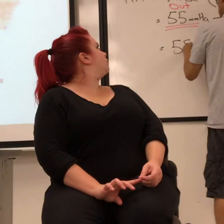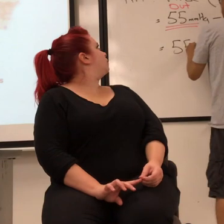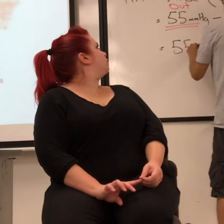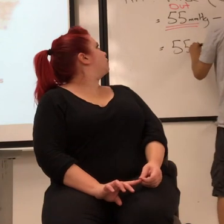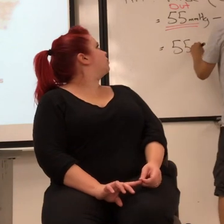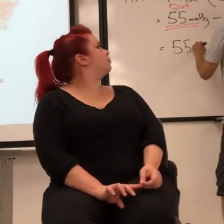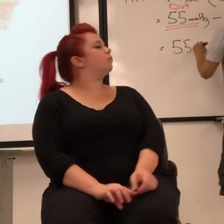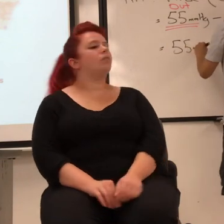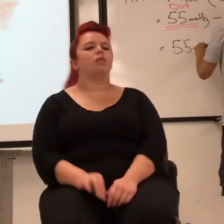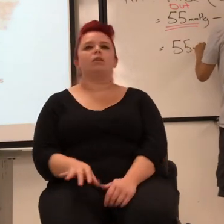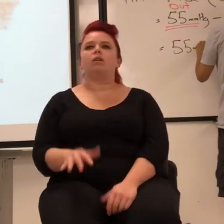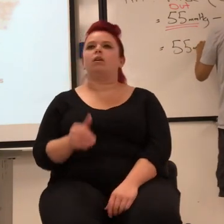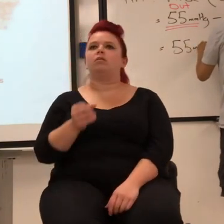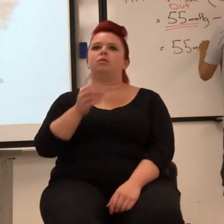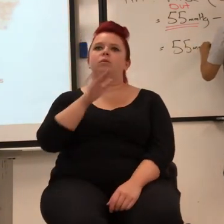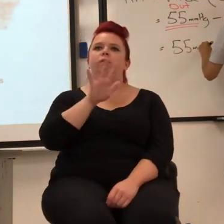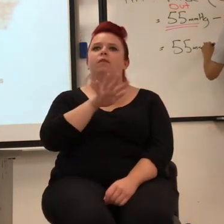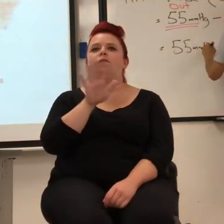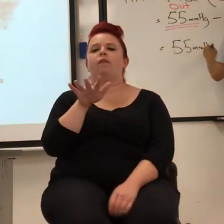So it's 55